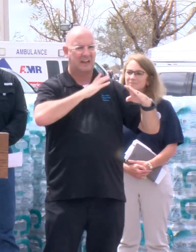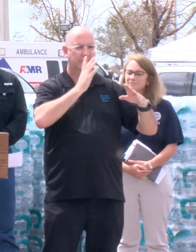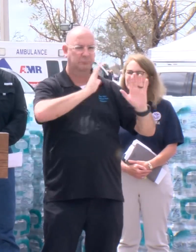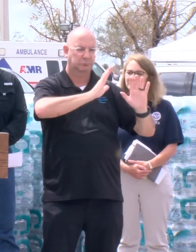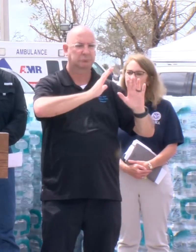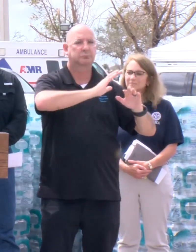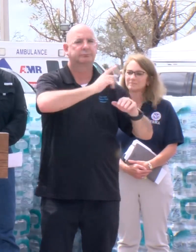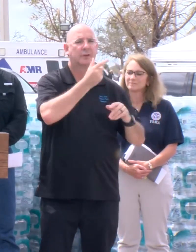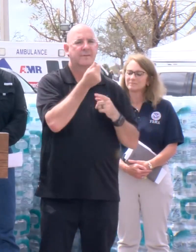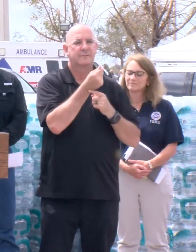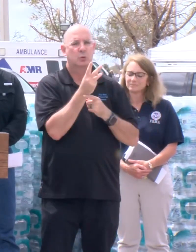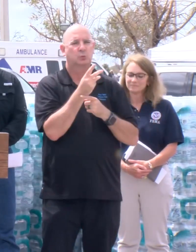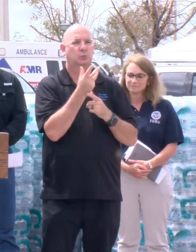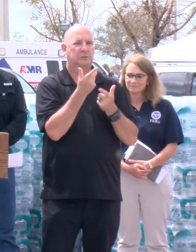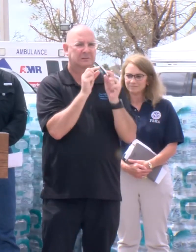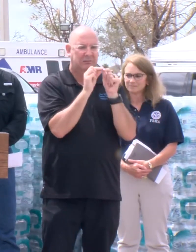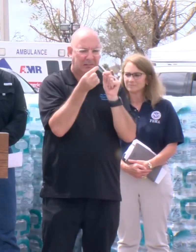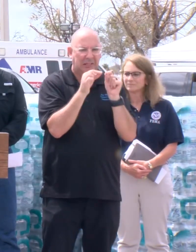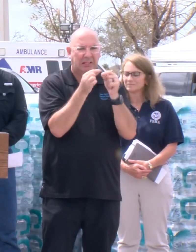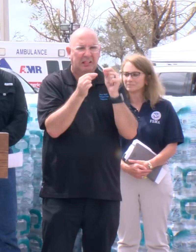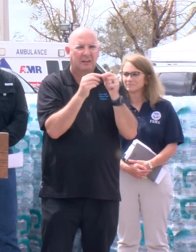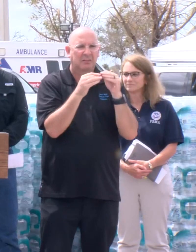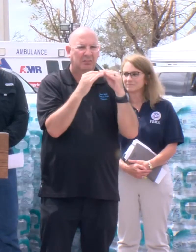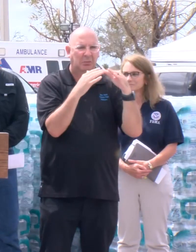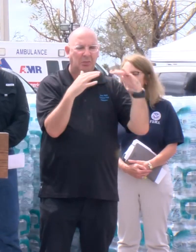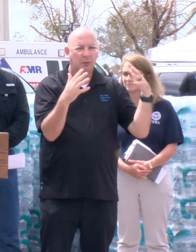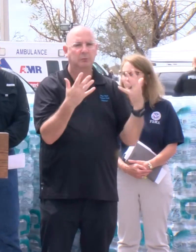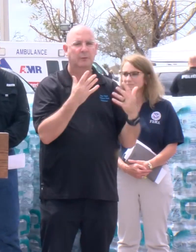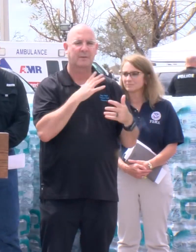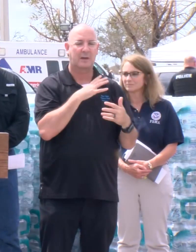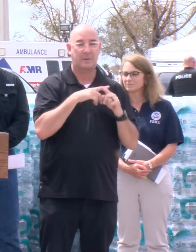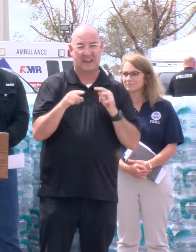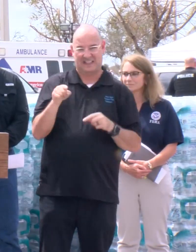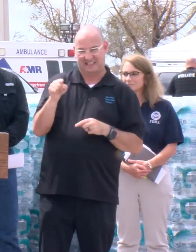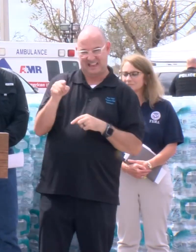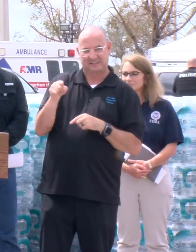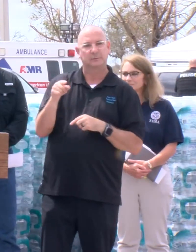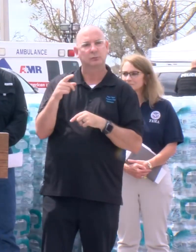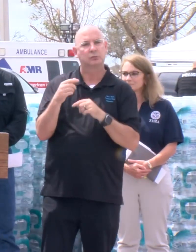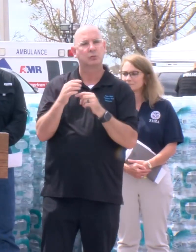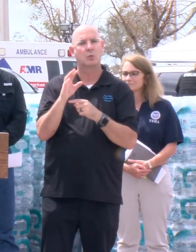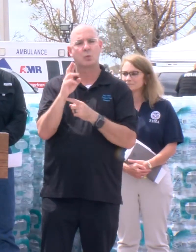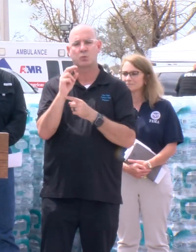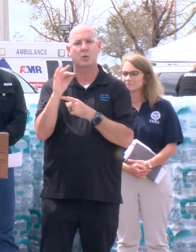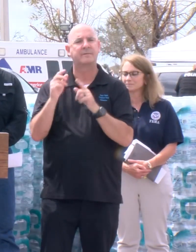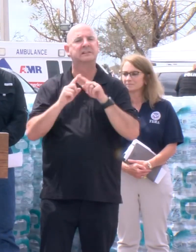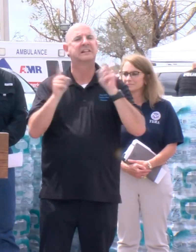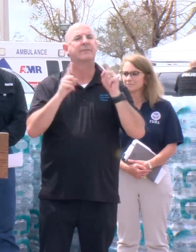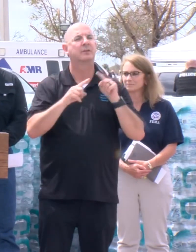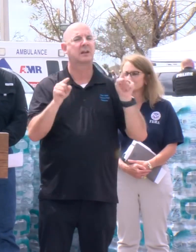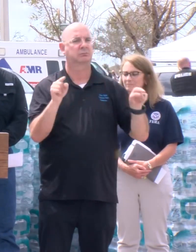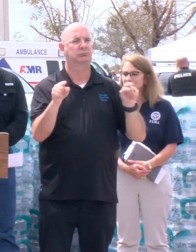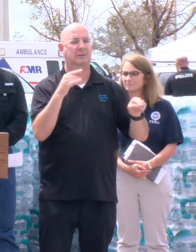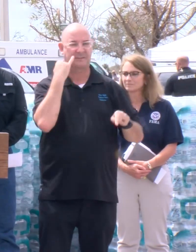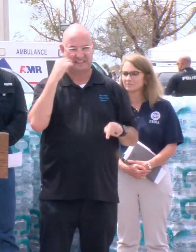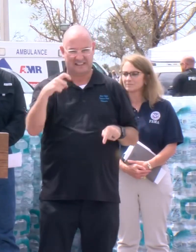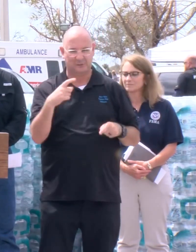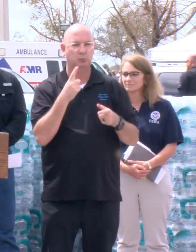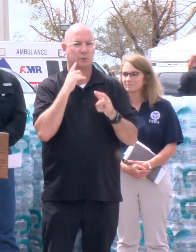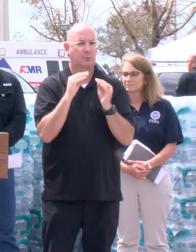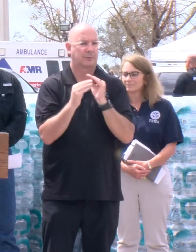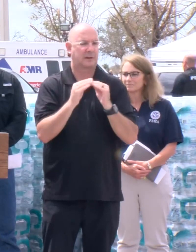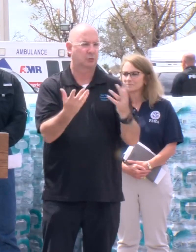shingles versus losing major portion of your roof. That's gonna be a different prognosis in terms of the repairs. This